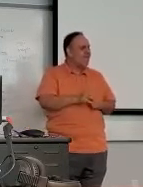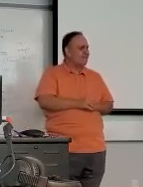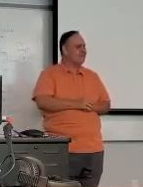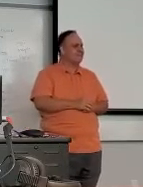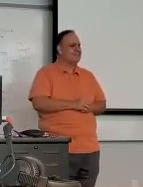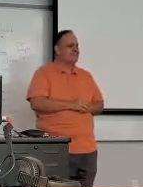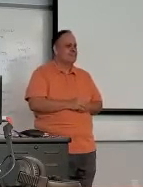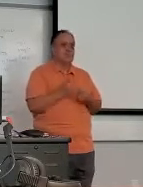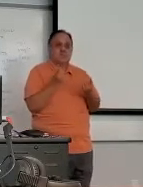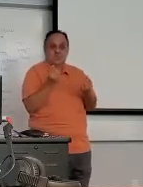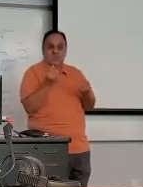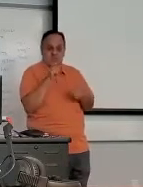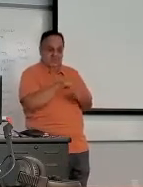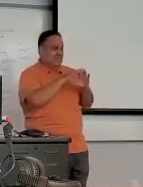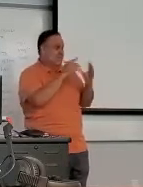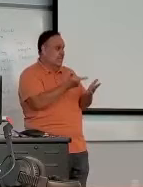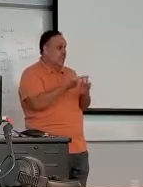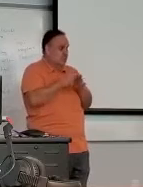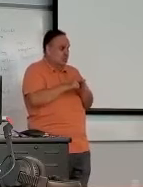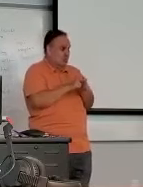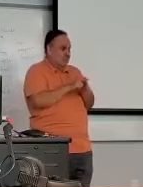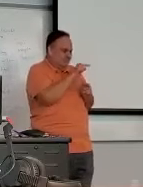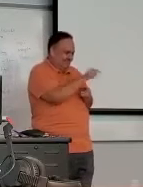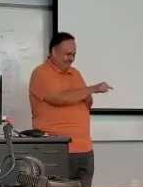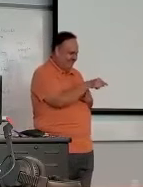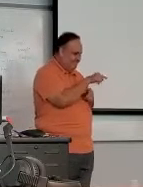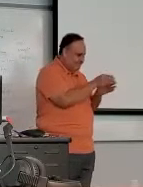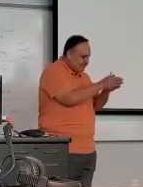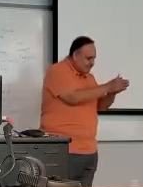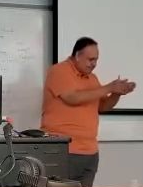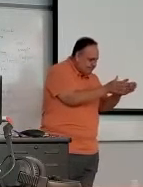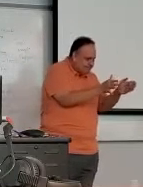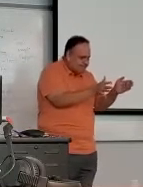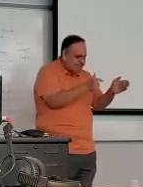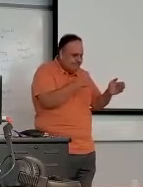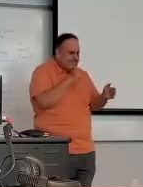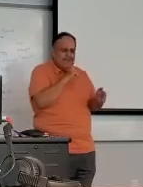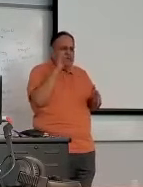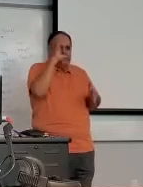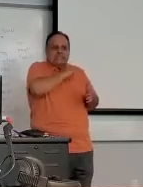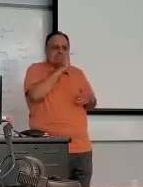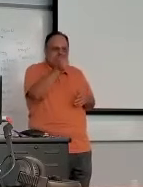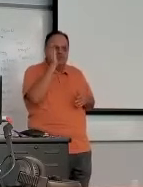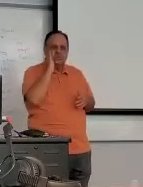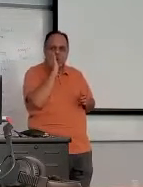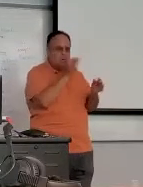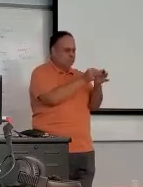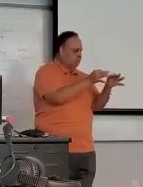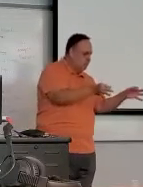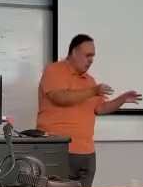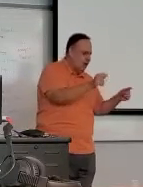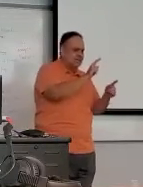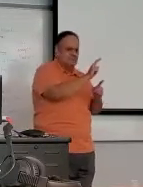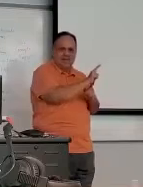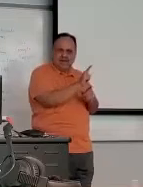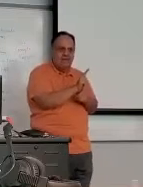going to do in this class is start at the beginning. I'm not going to assume you know what an equation is. I'm not going to assume that you know what a variable is. I'm not going to assume you know